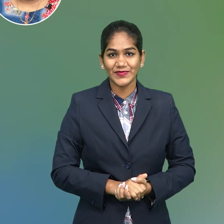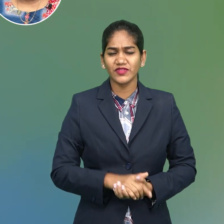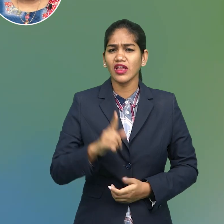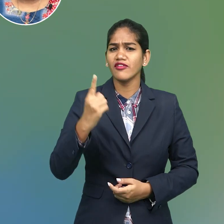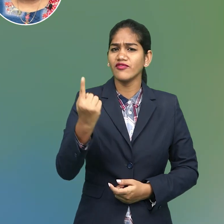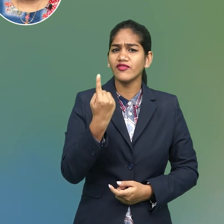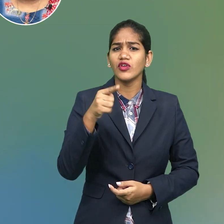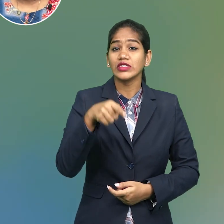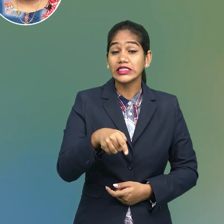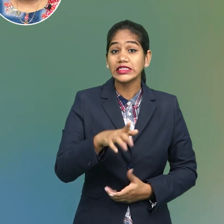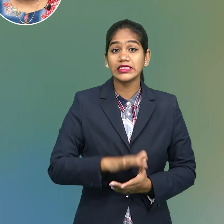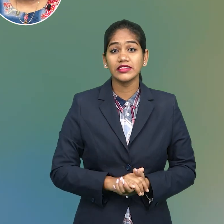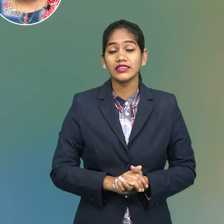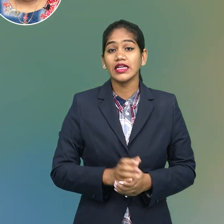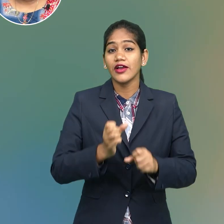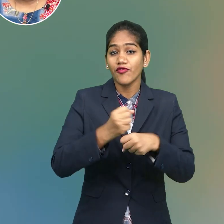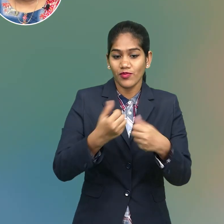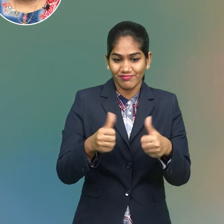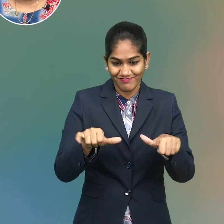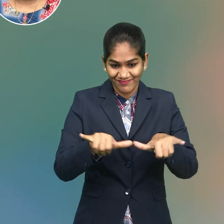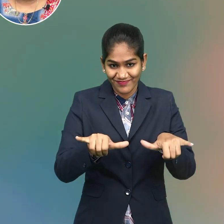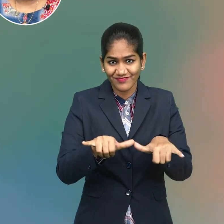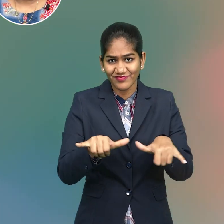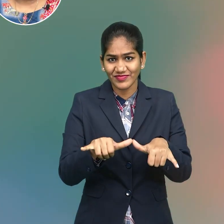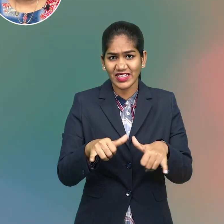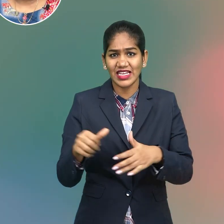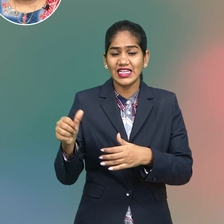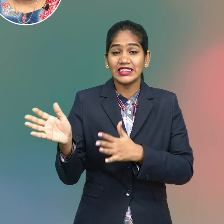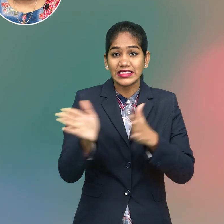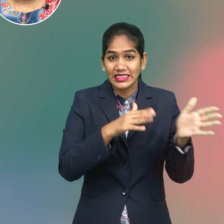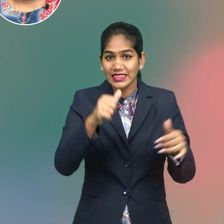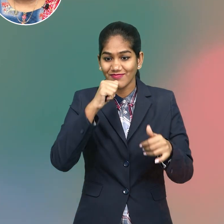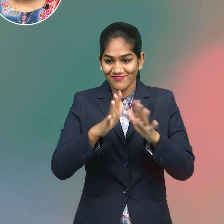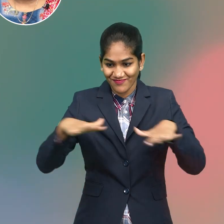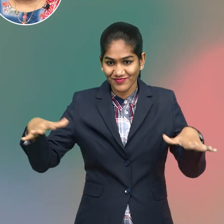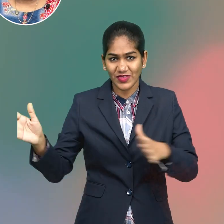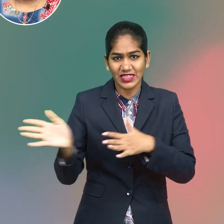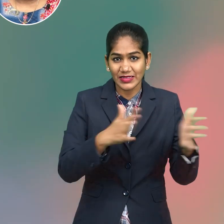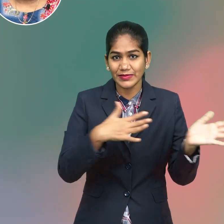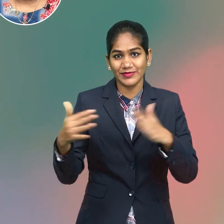One of this is the formation of land and sea breezes.